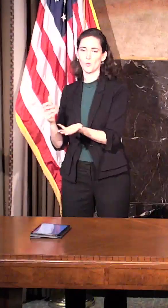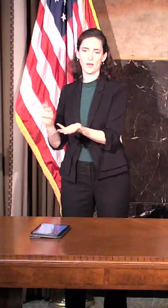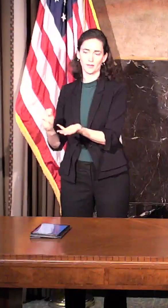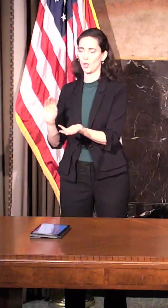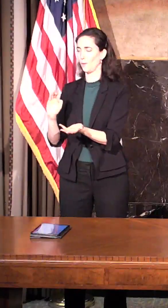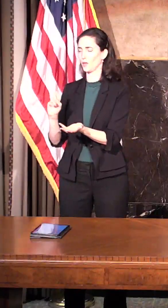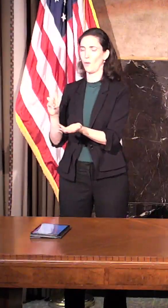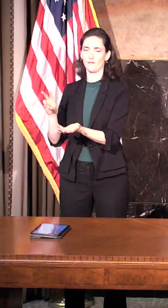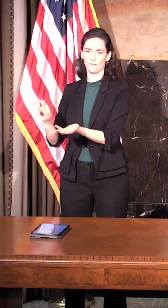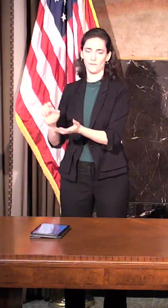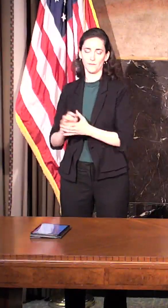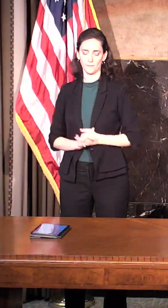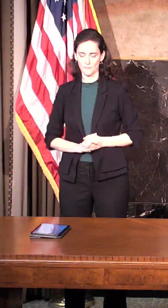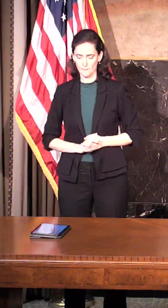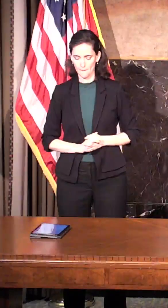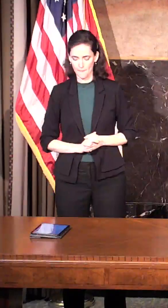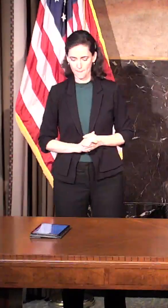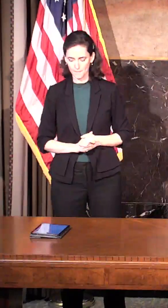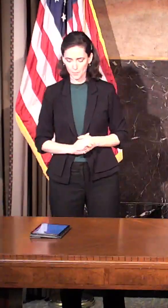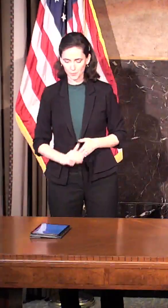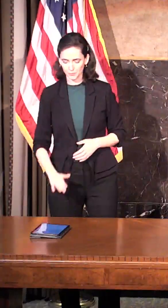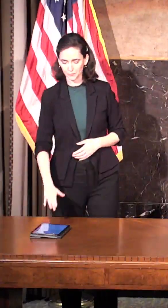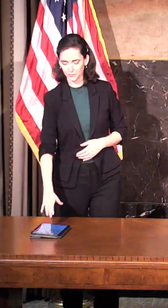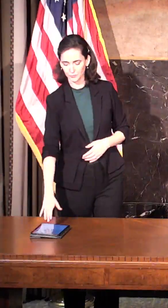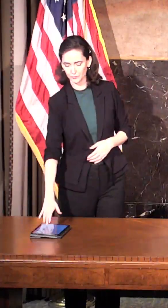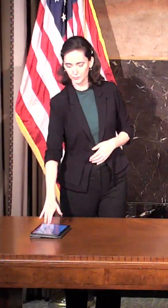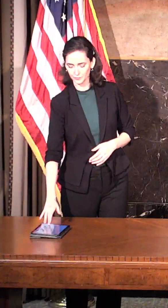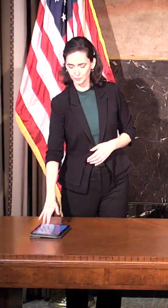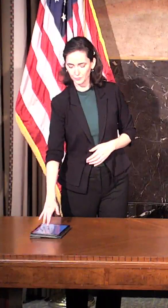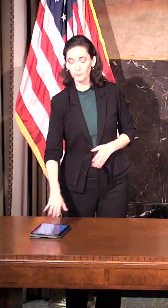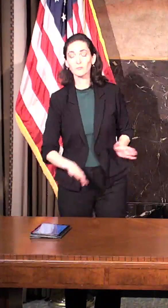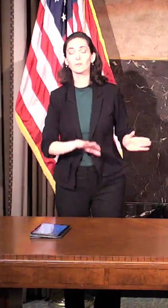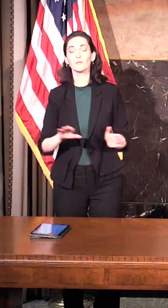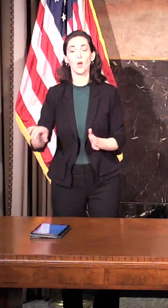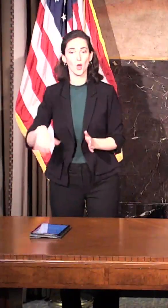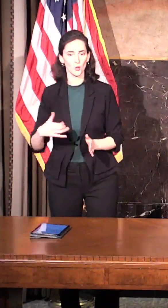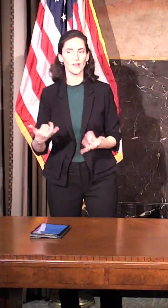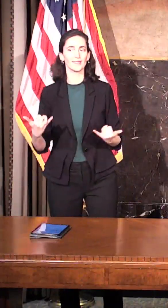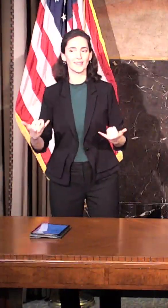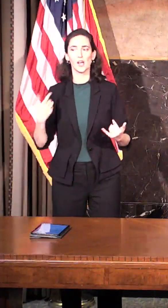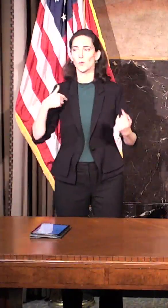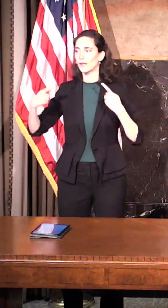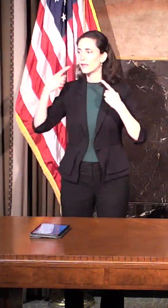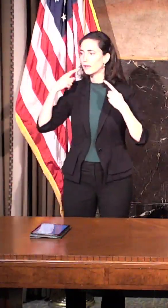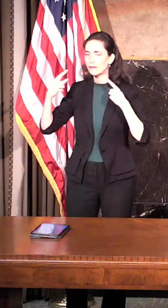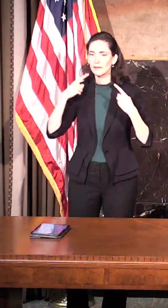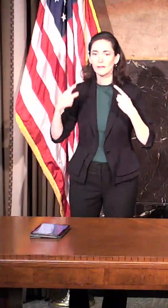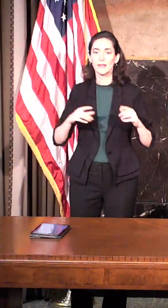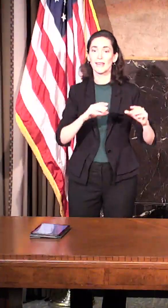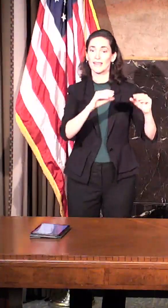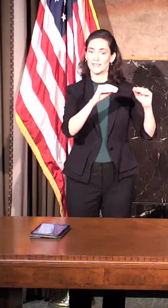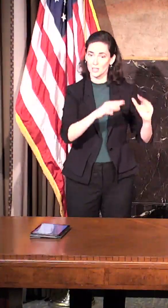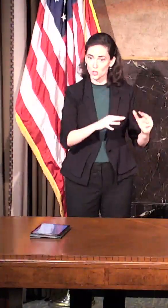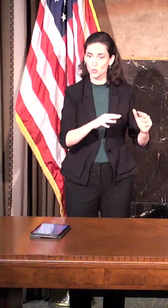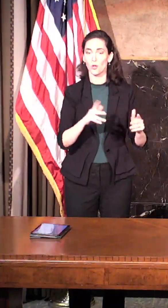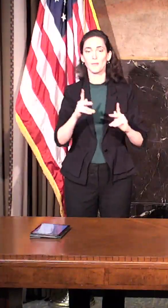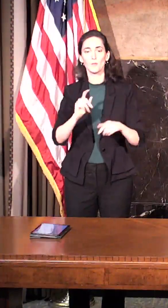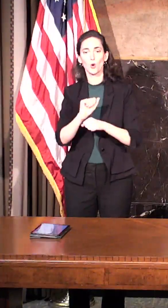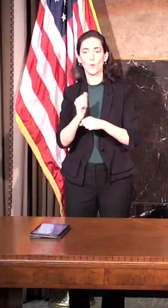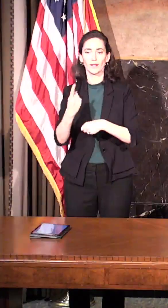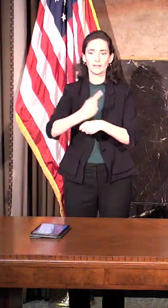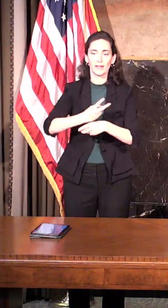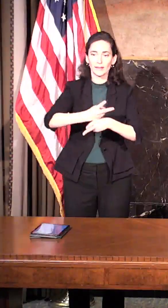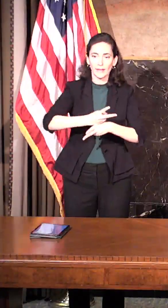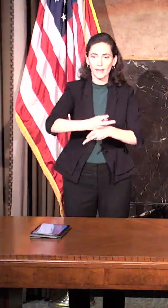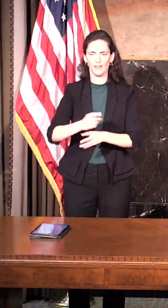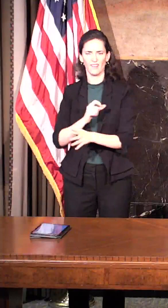and more and more we're hearing about teachers and other educators and daycare staff getting vaccinated now that the eligibility